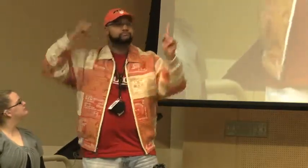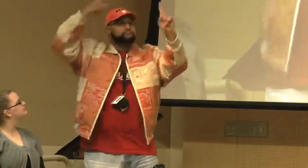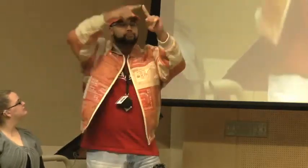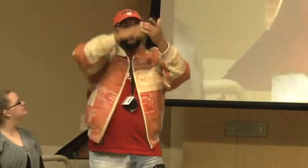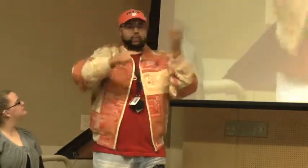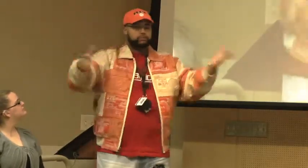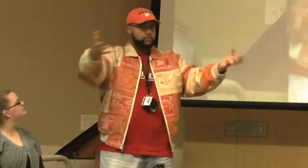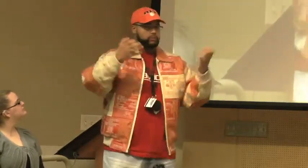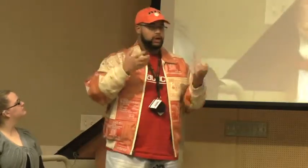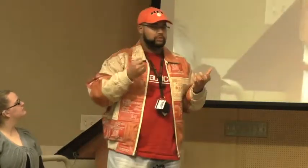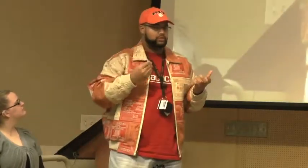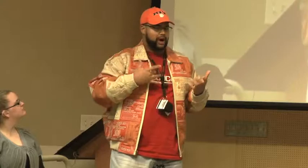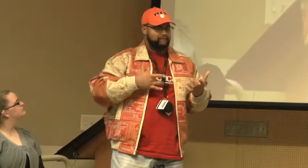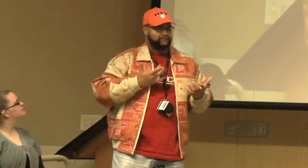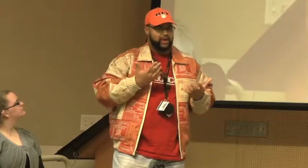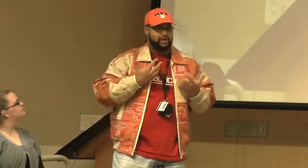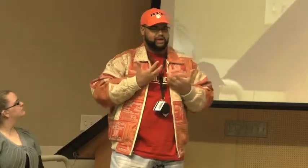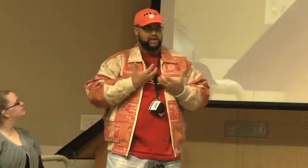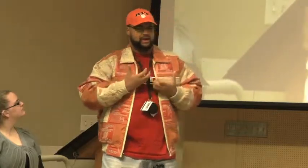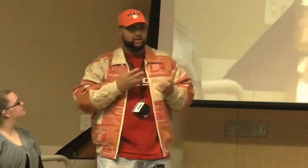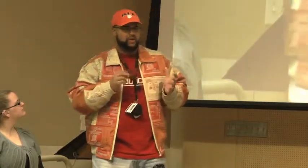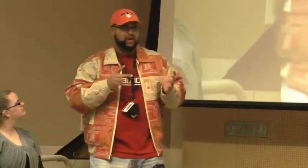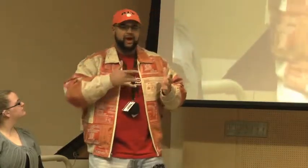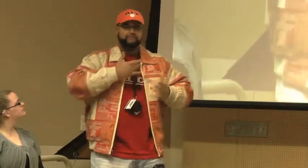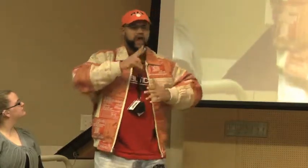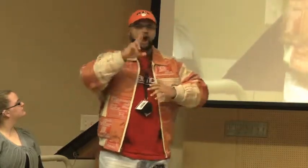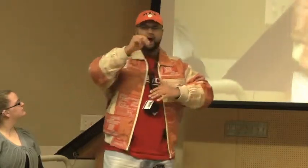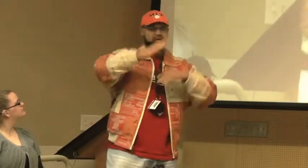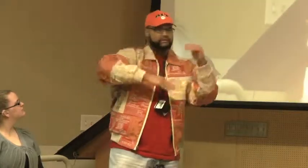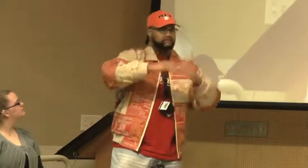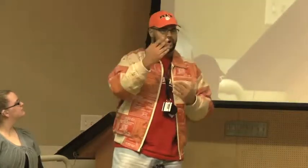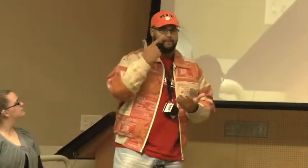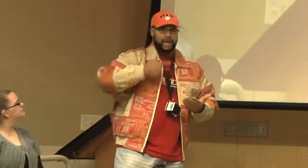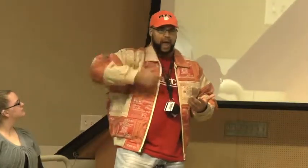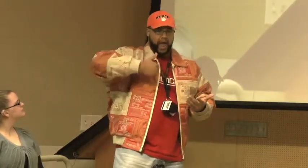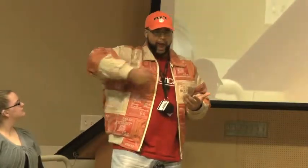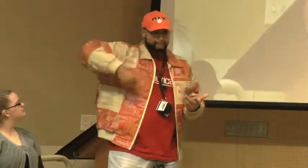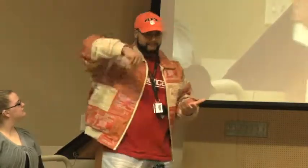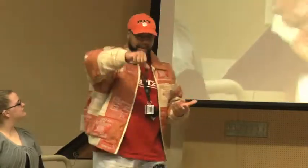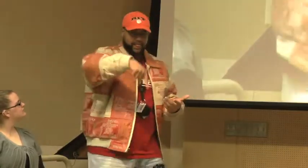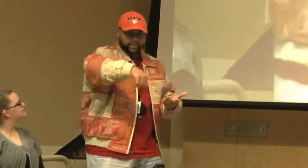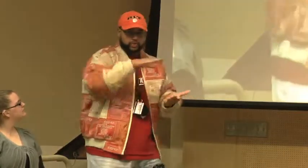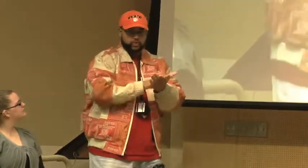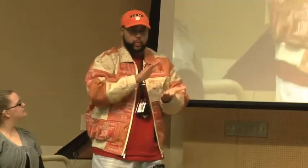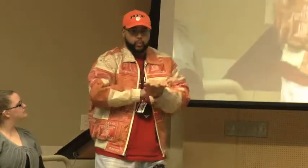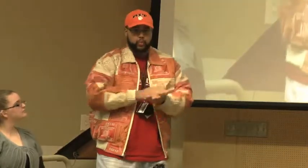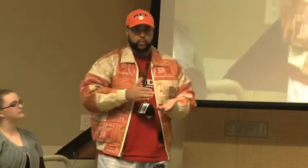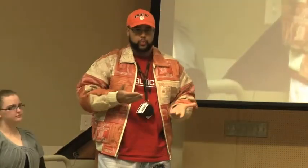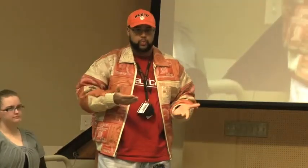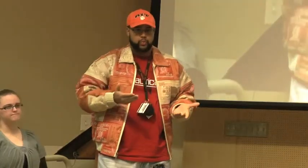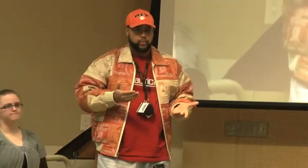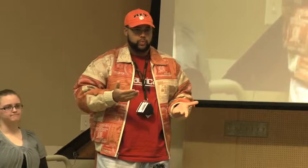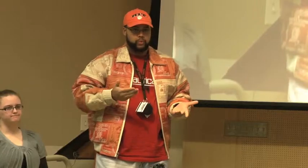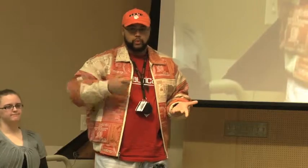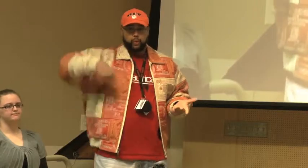and count for that. And that's what I do. I just feel like, you know, I'm uncomfortable with people that pick the